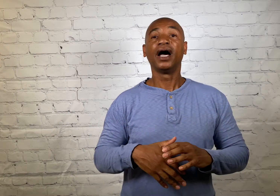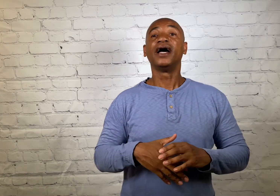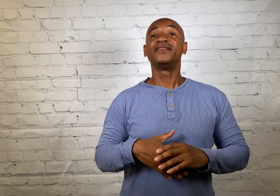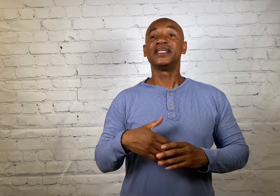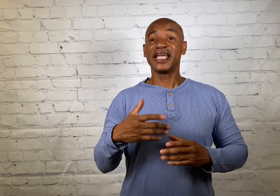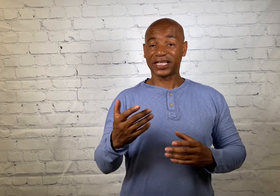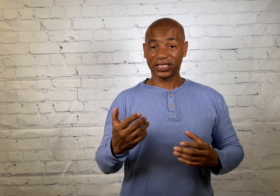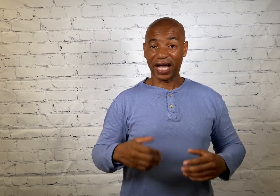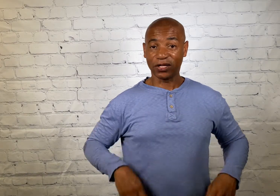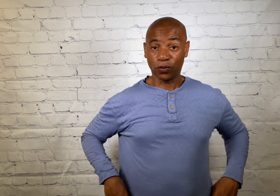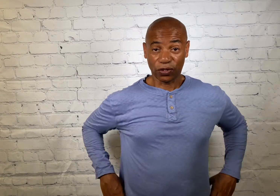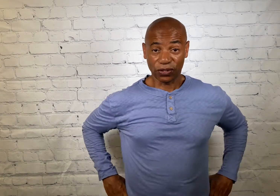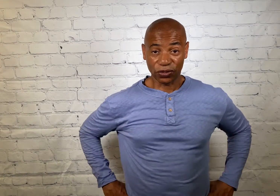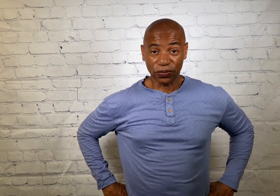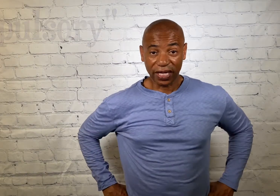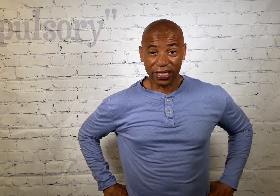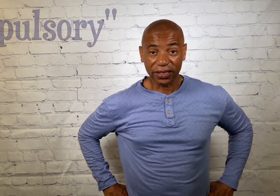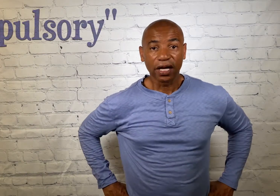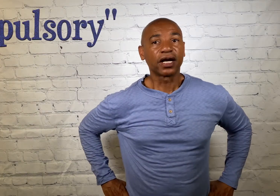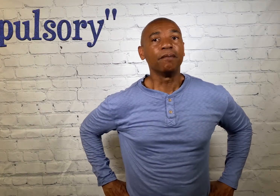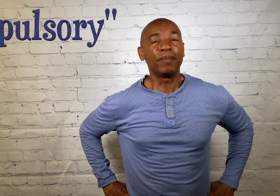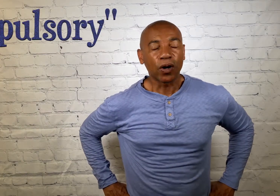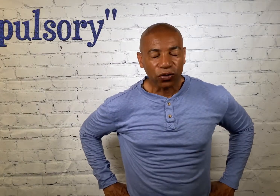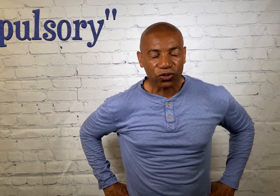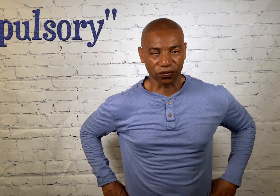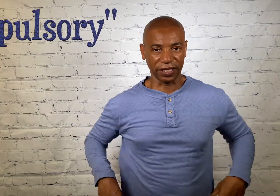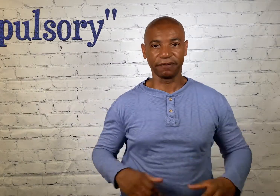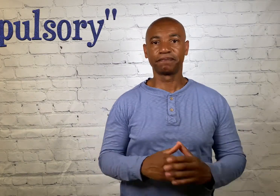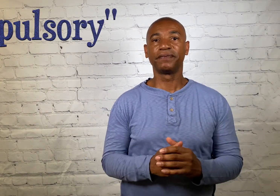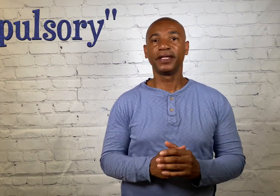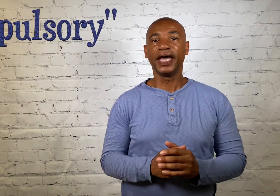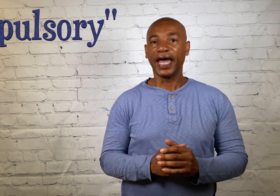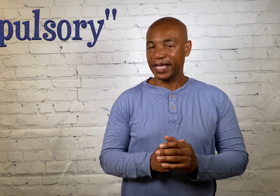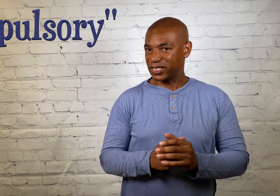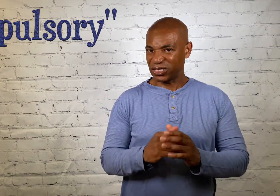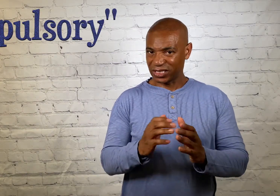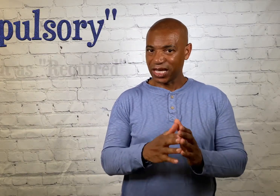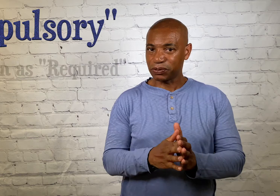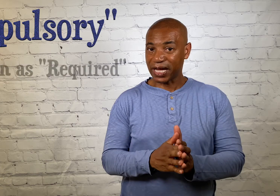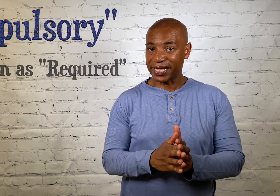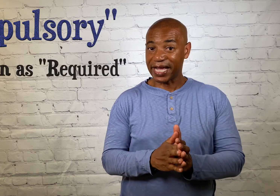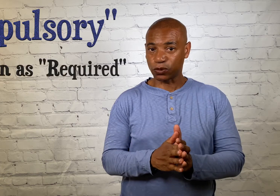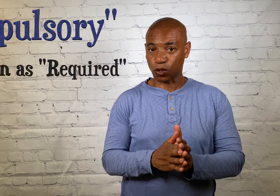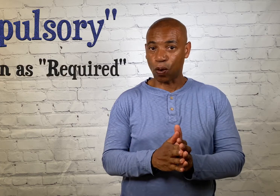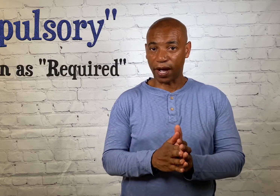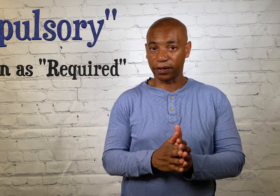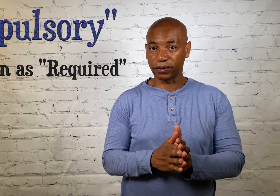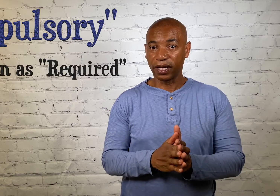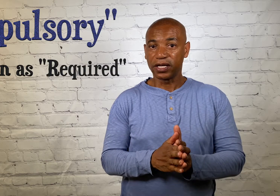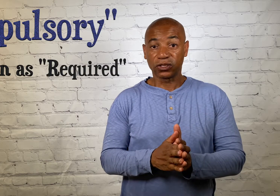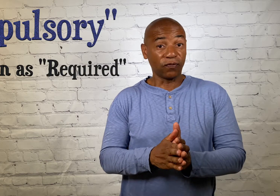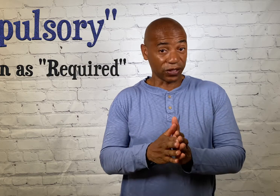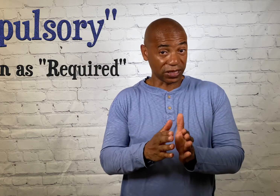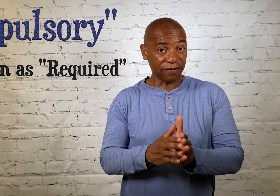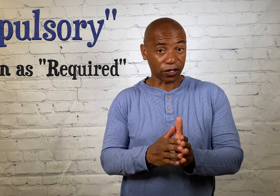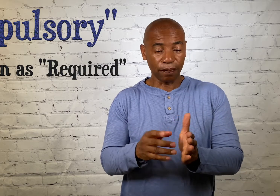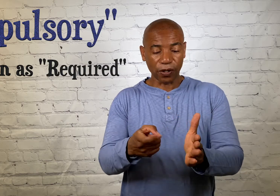The next sign we're going to do is compulsory. And it's the same sign as required. So for the sign for